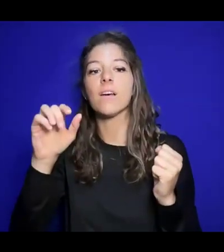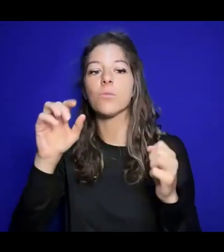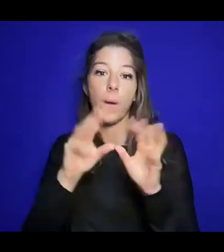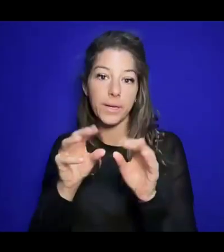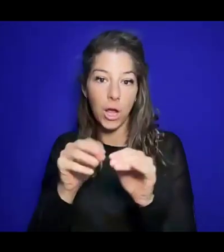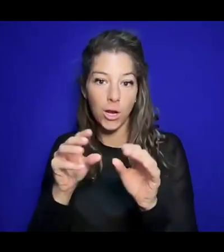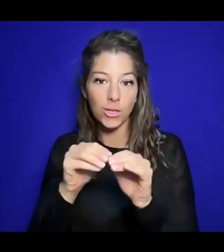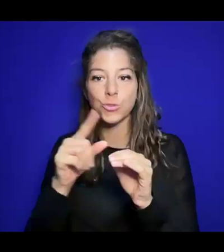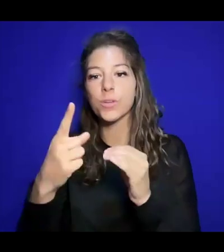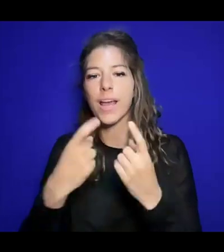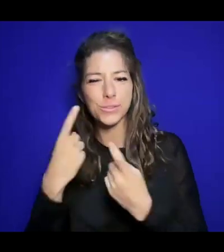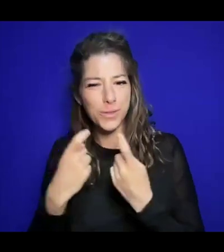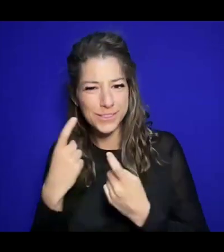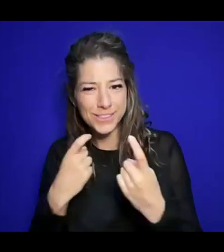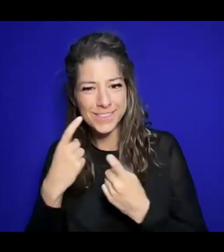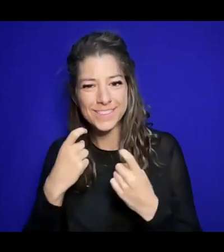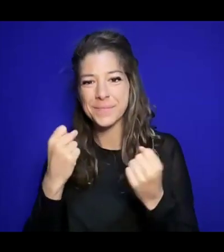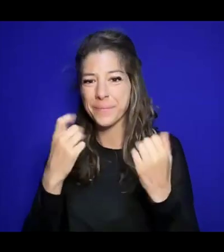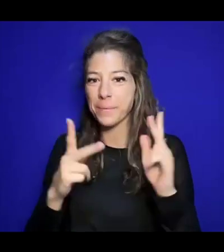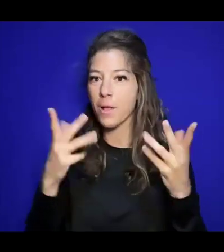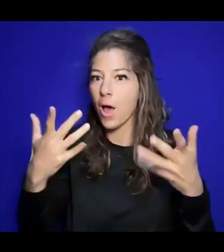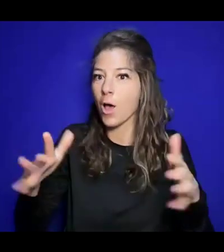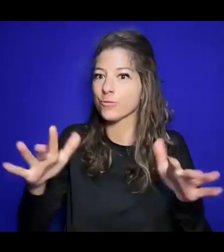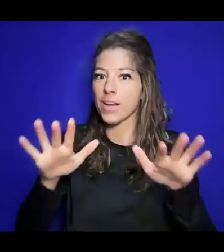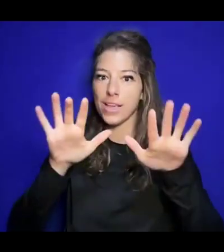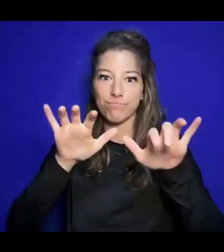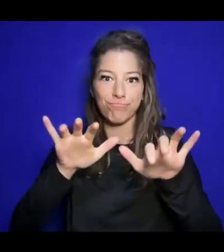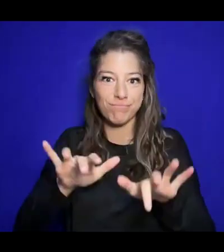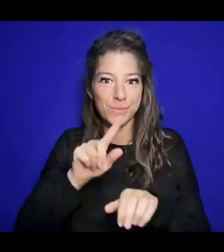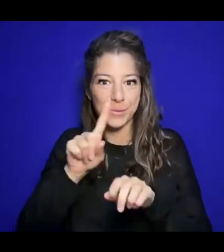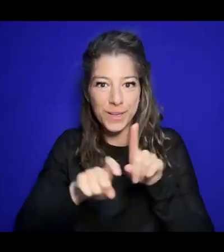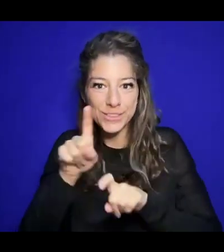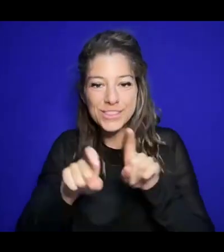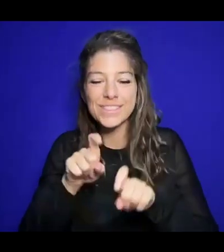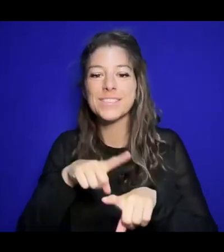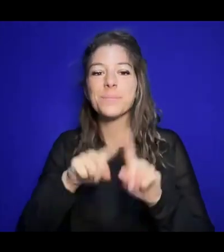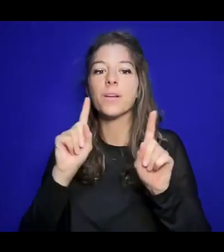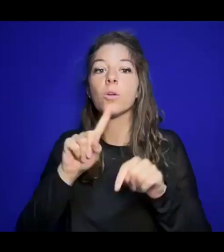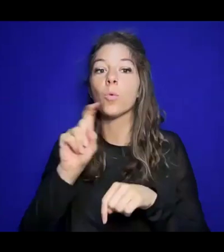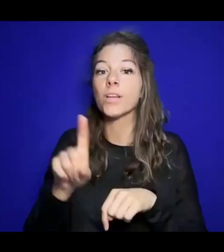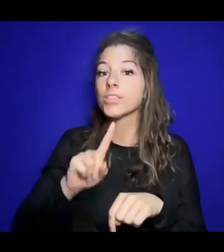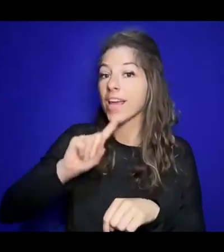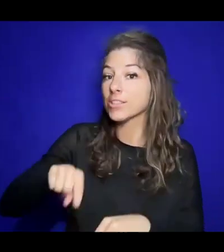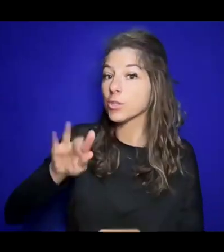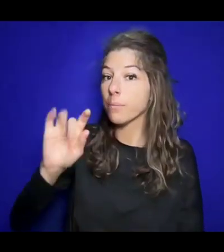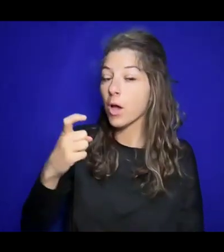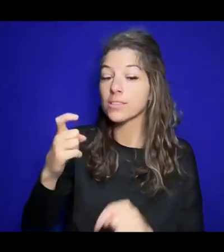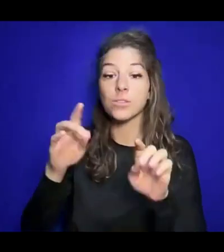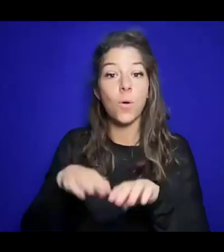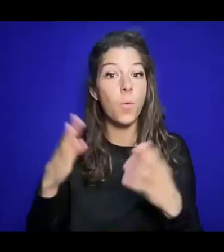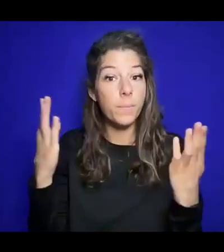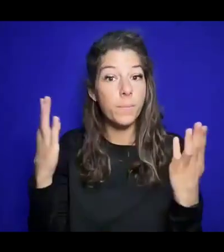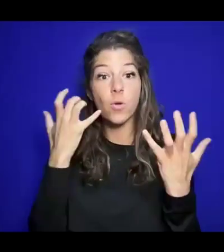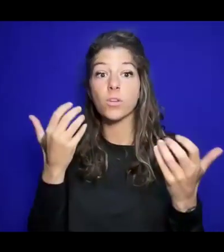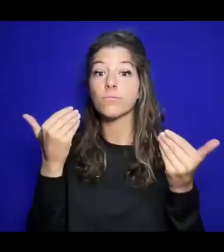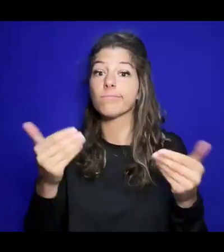webinar, which you can ask any questions. A lot of people have already written in their questions, but the question and answer box is open if you'd like to